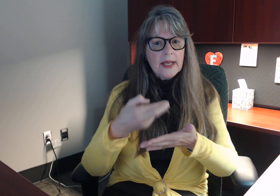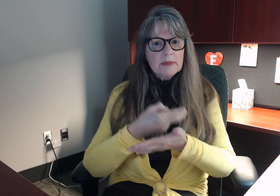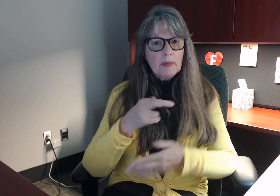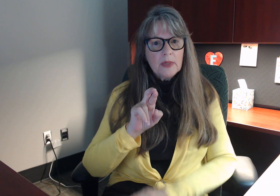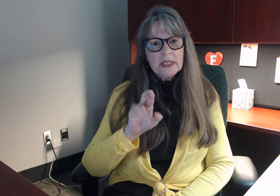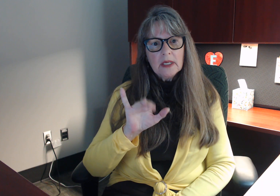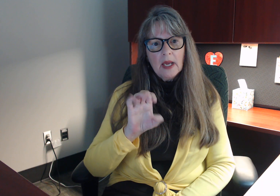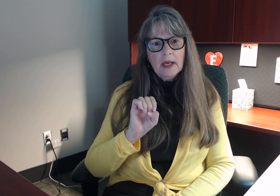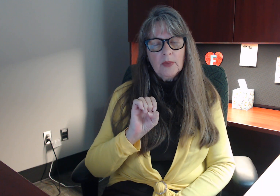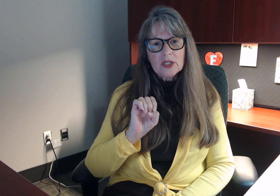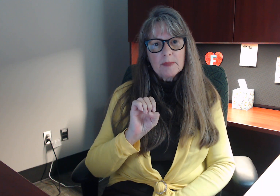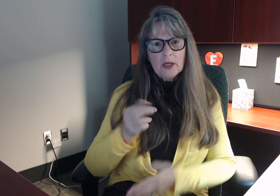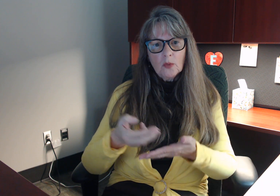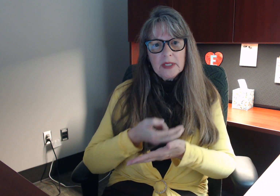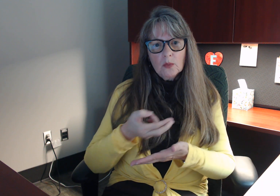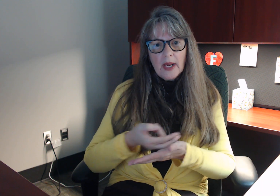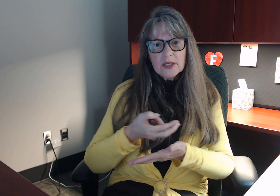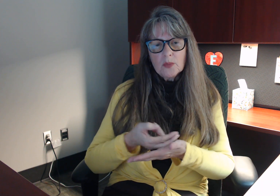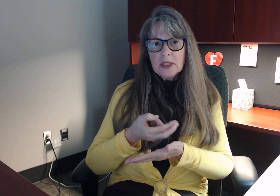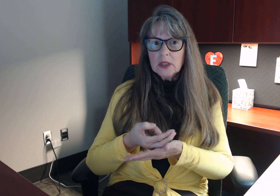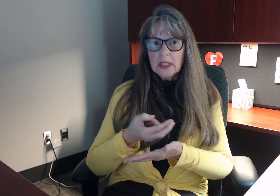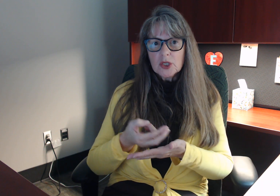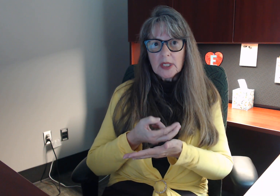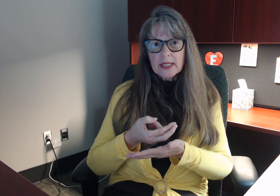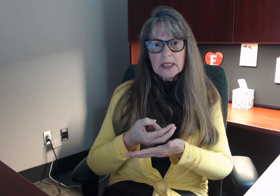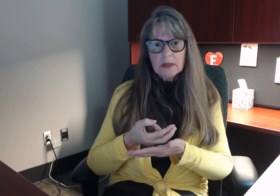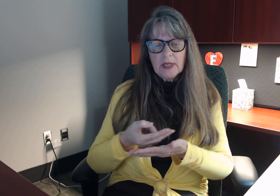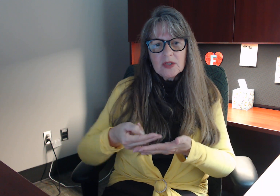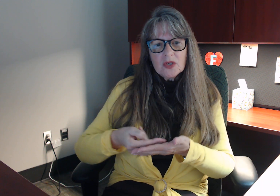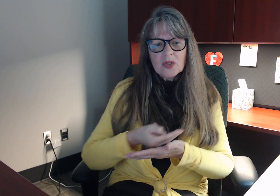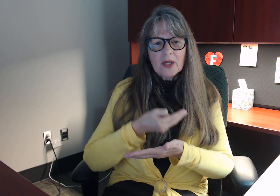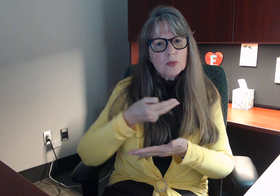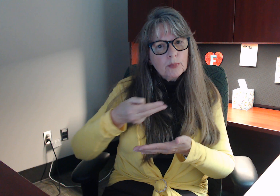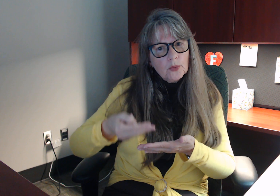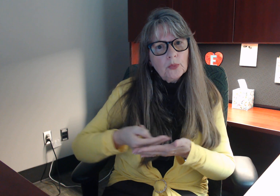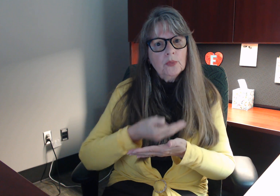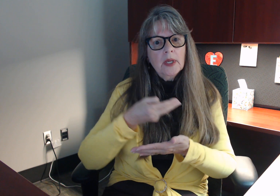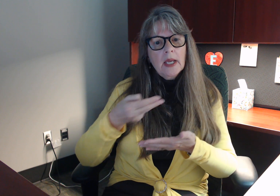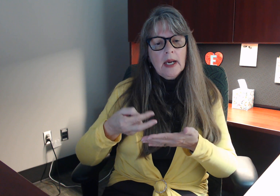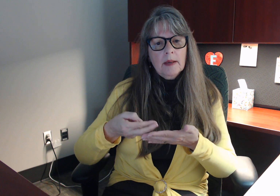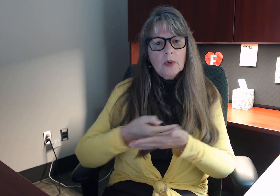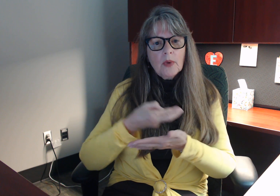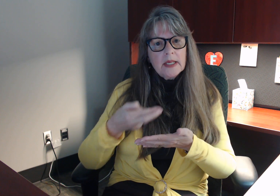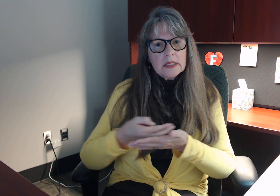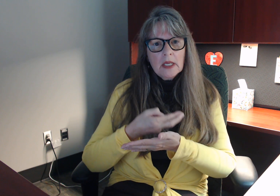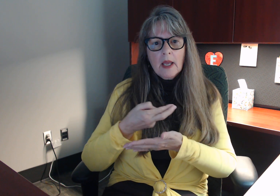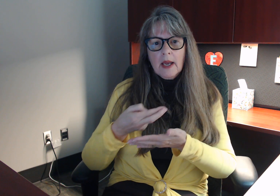Remember, we did we could spell it, or we did rice, and we did initialize it because this is like a spoon, but rice is